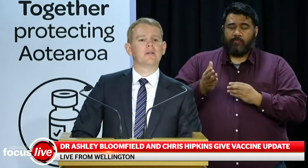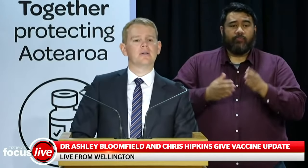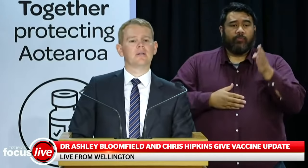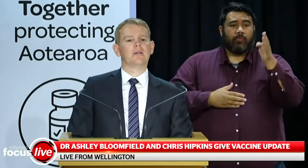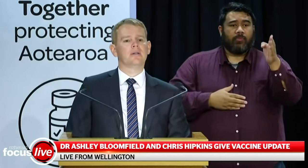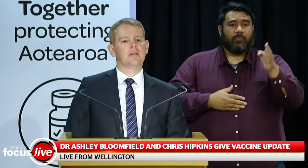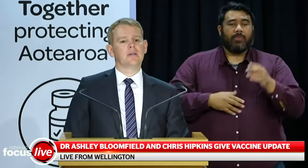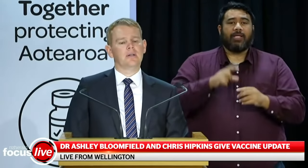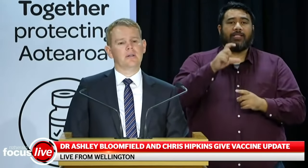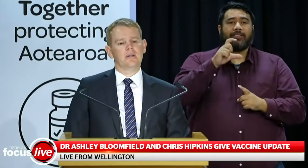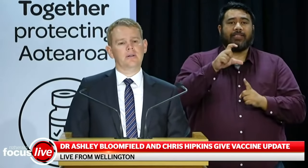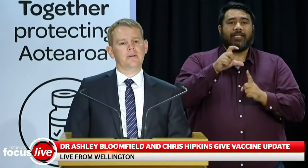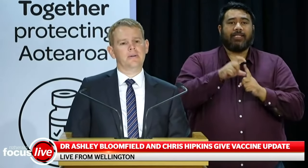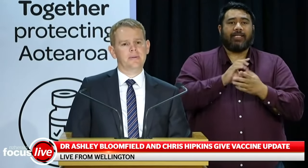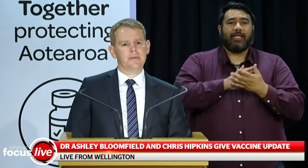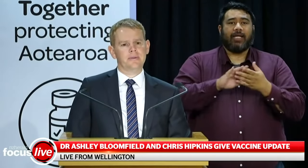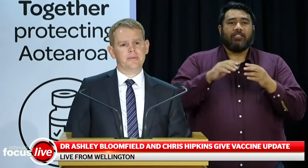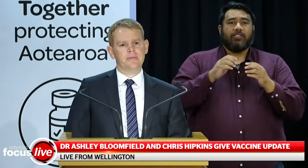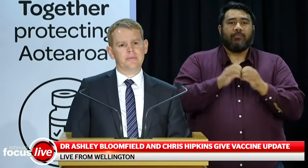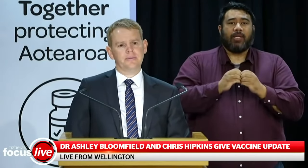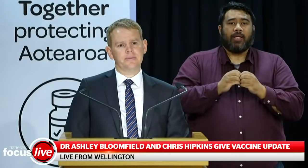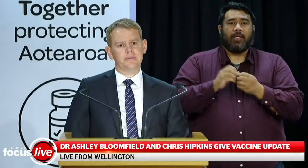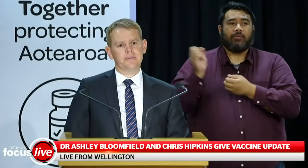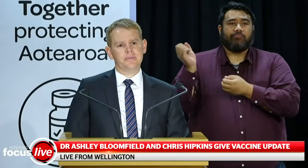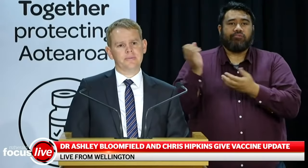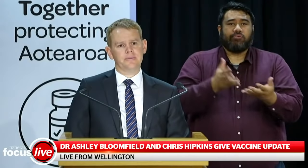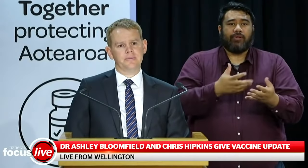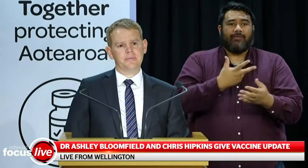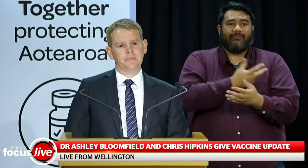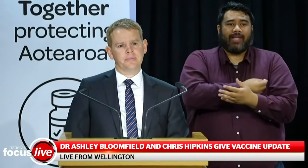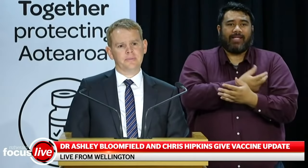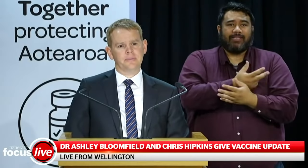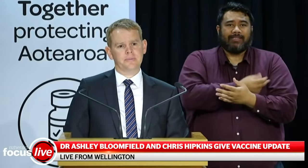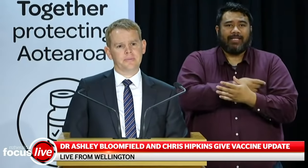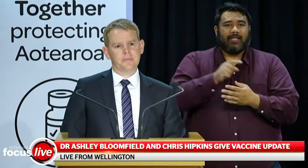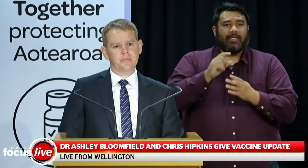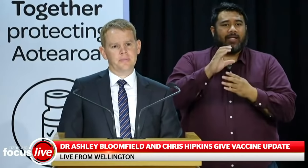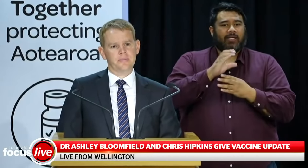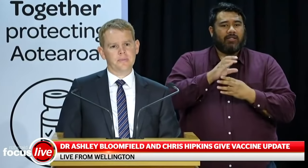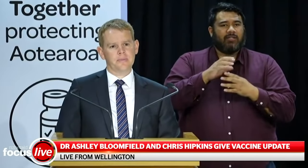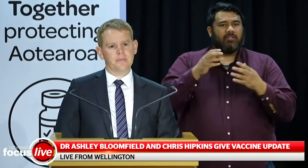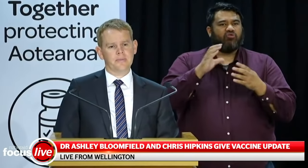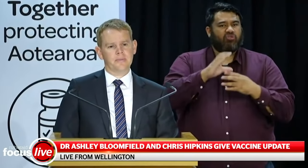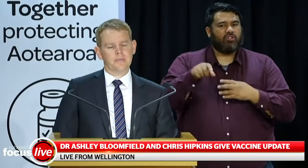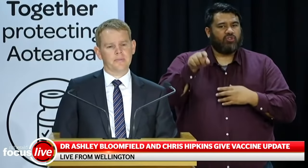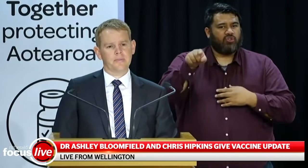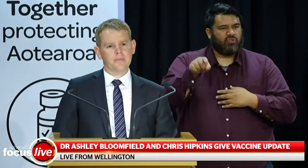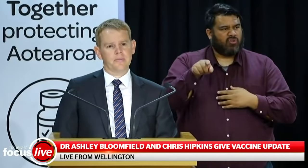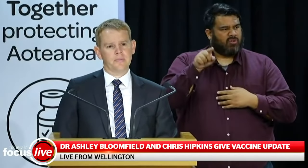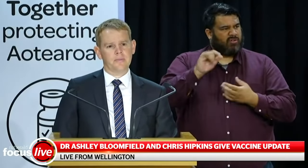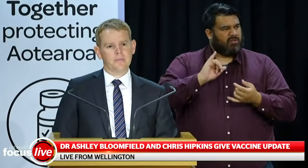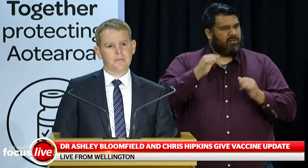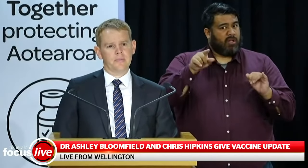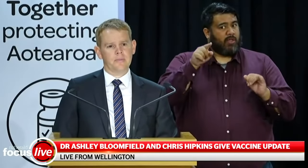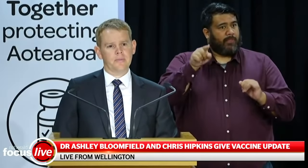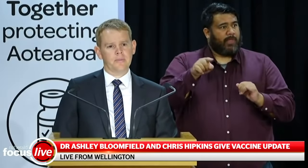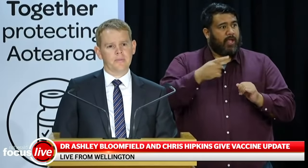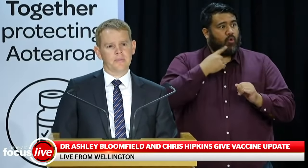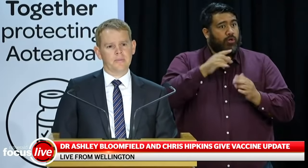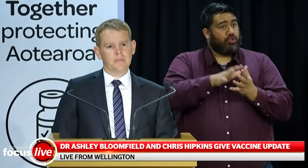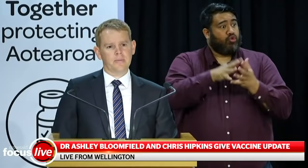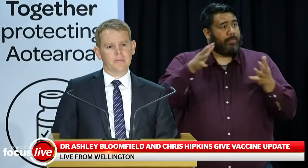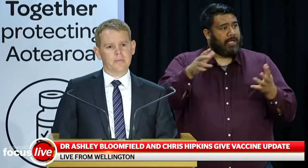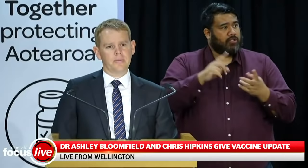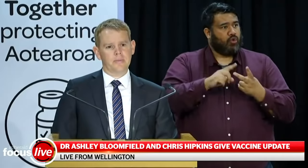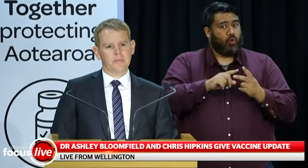CDHB vaccine supply issue, was that a case that they were over-ordered or under-administered? And if the CDHB was responsible